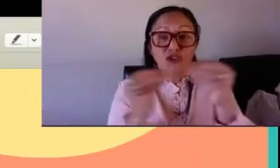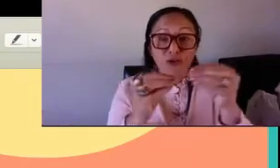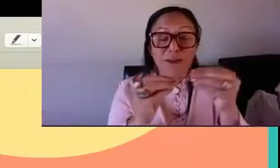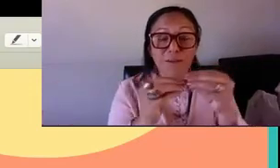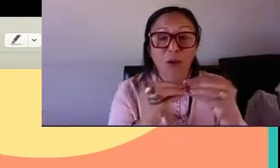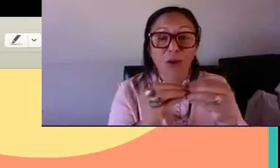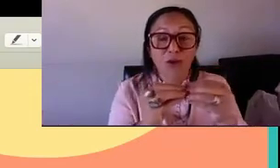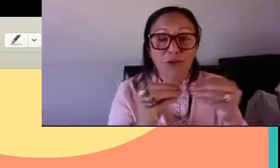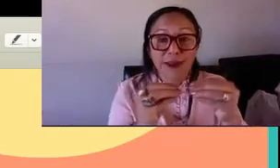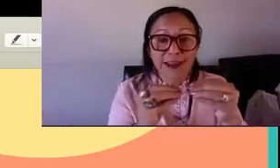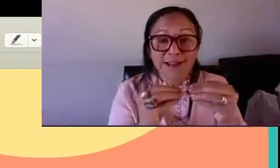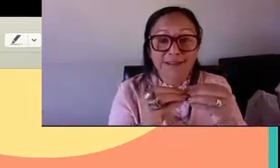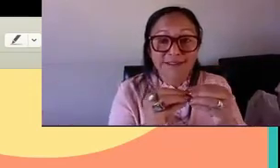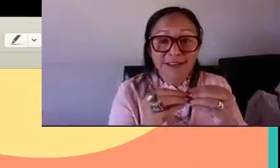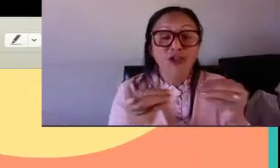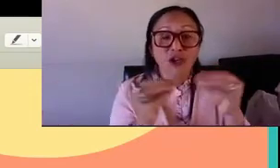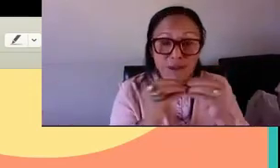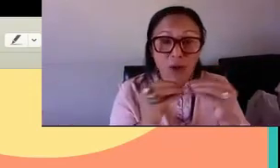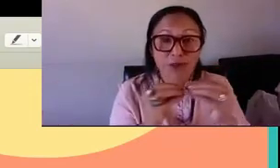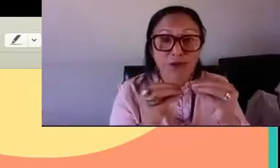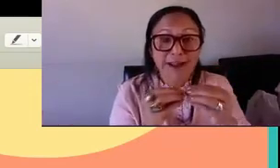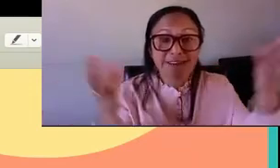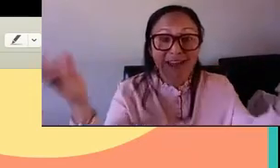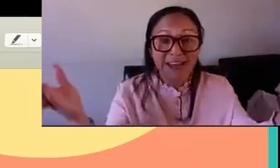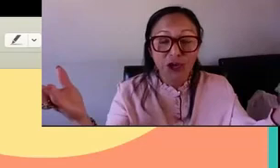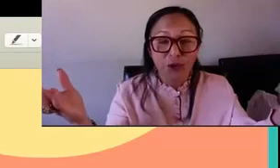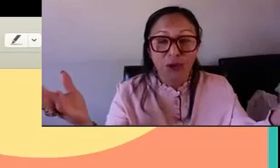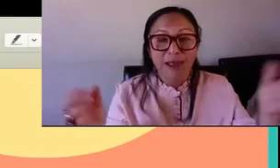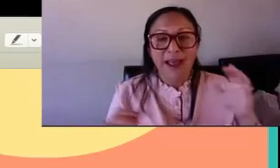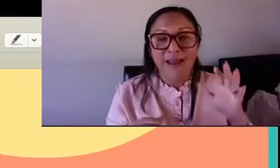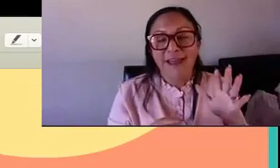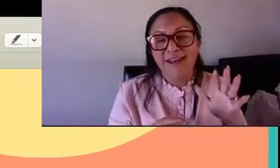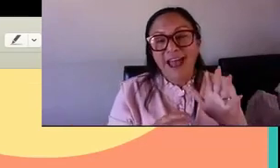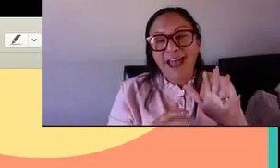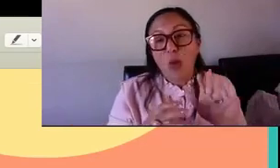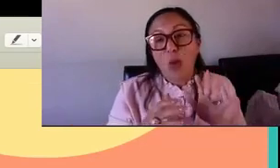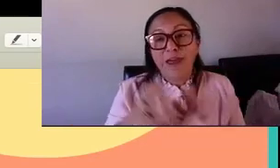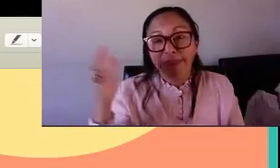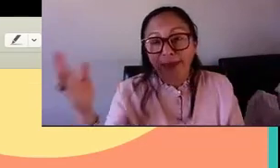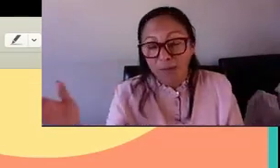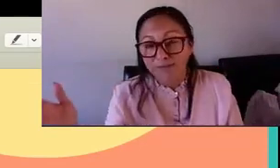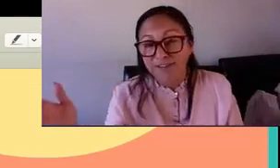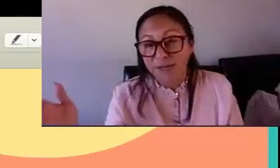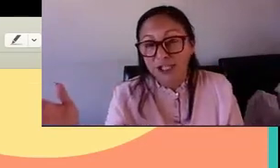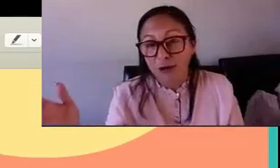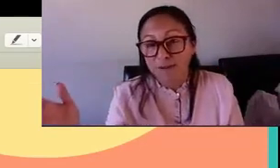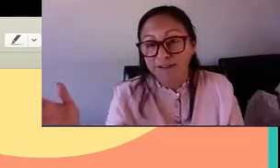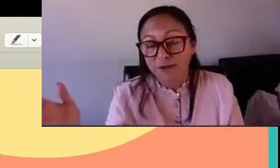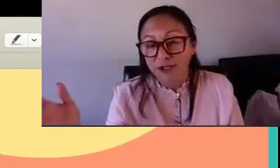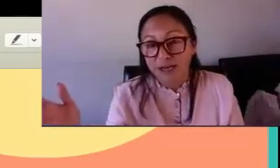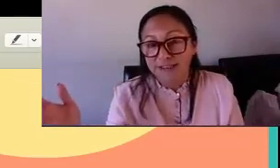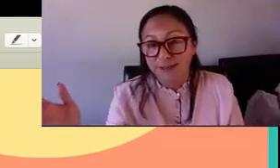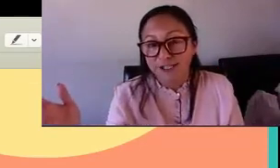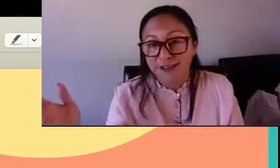You showed me more with your hands. You showed me more with your hands. Thank you." And then, with the help of a speech therapist,